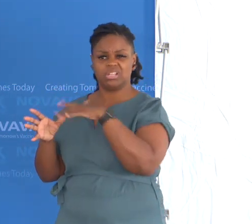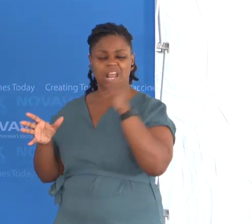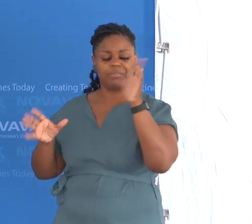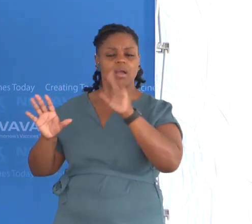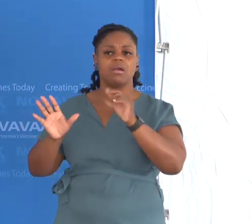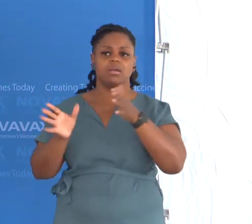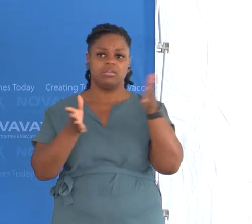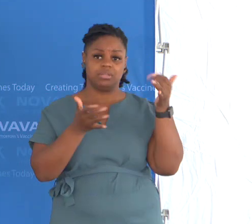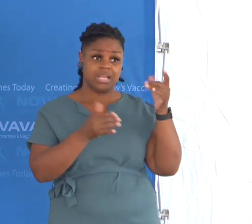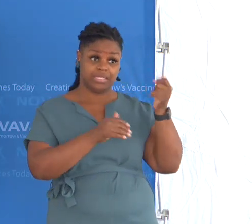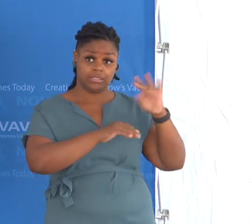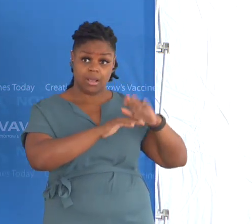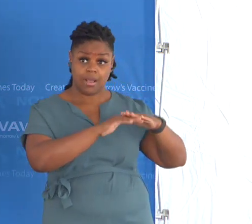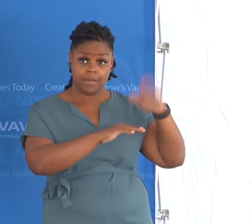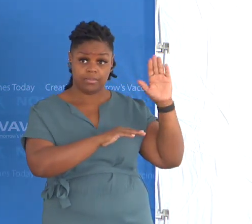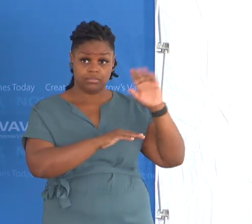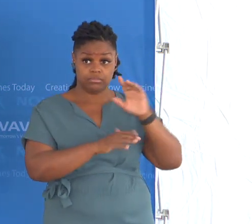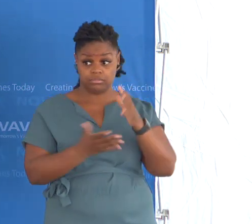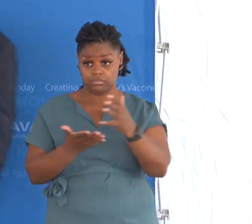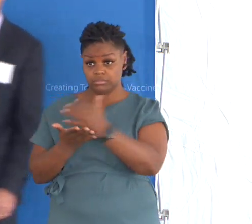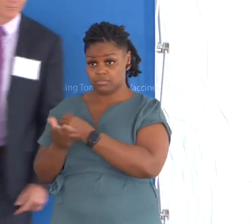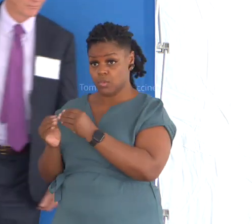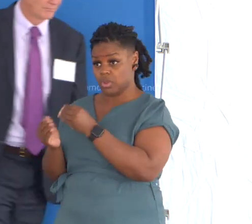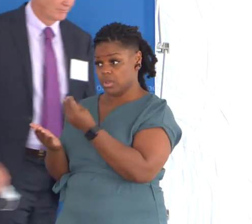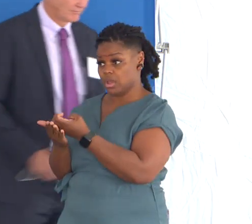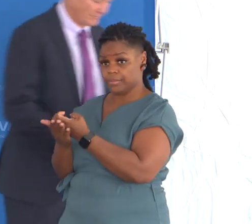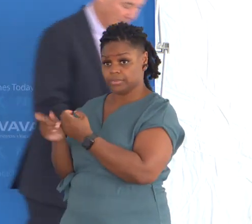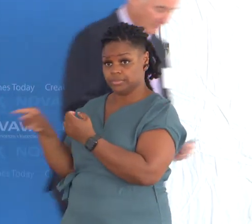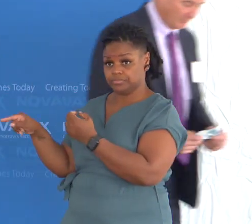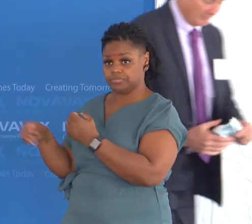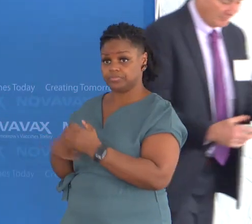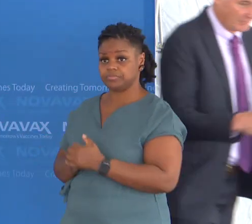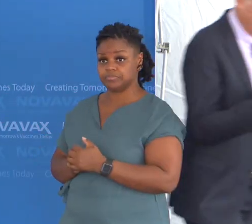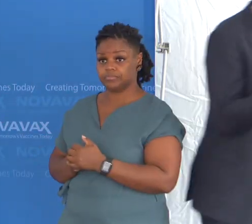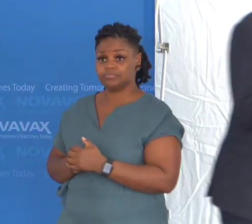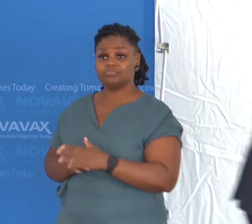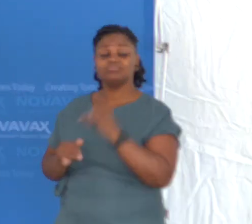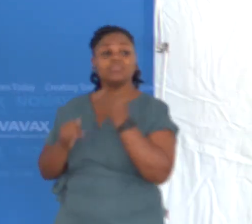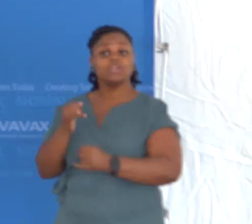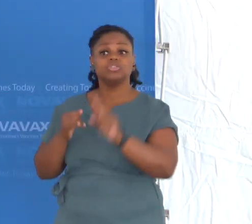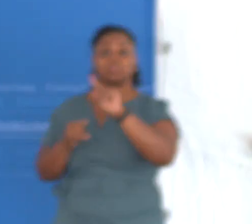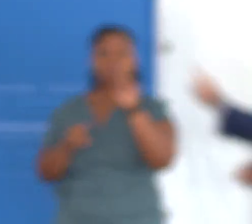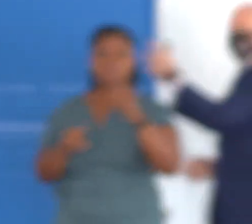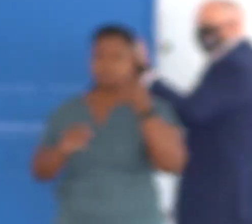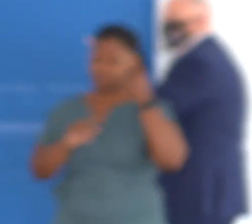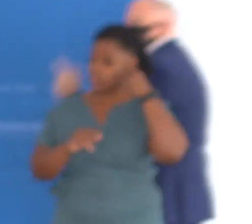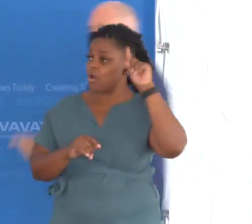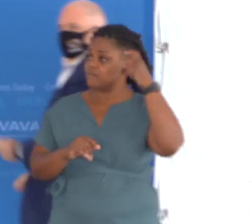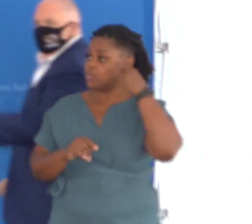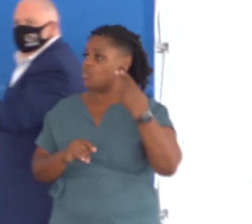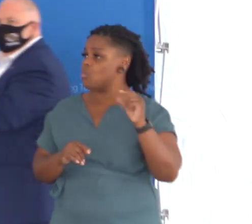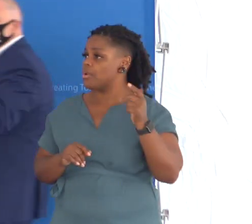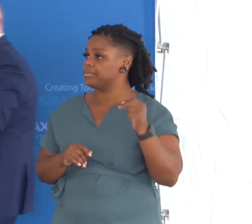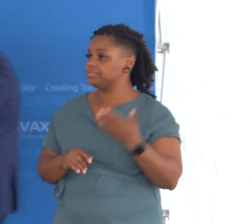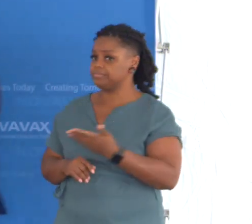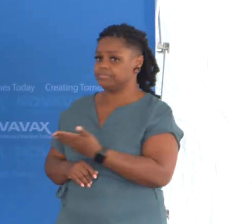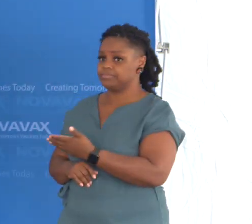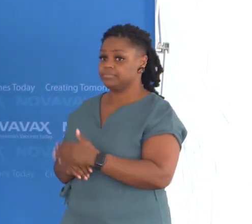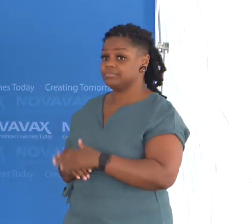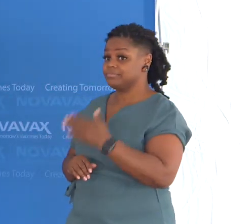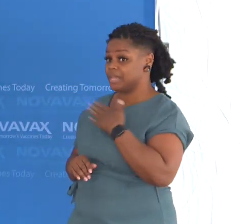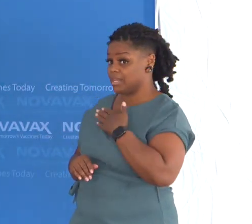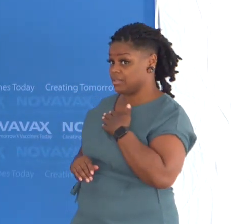So. Last question for Governor Hogan, please. Governor? I think we had one before.